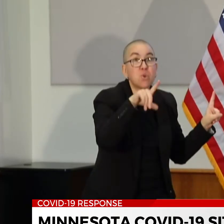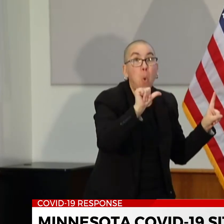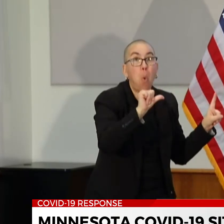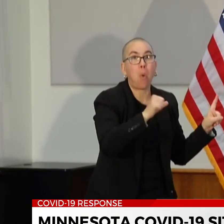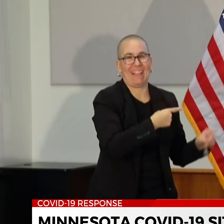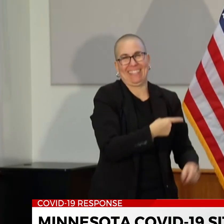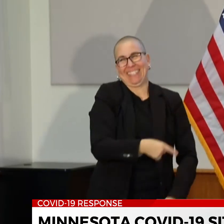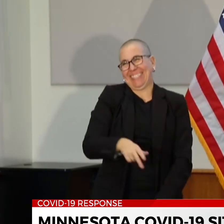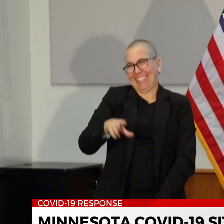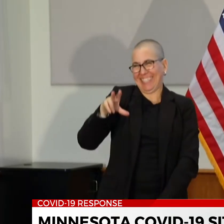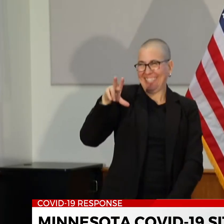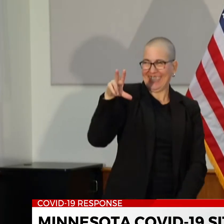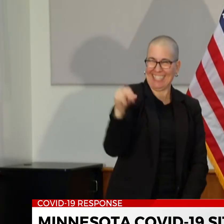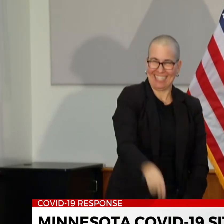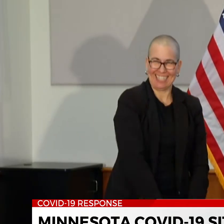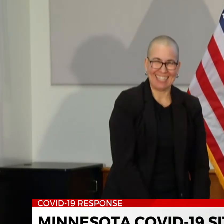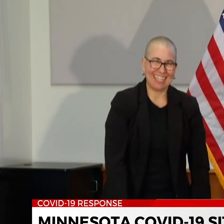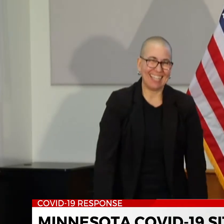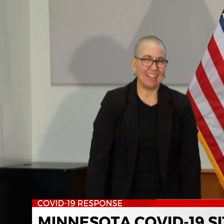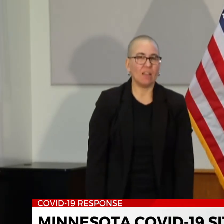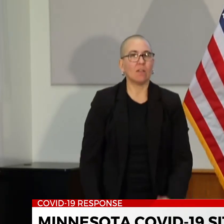just, yeah.